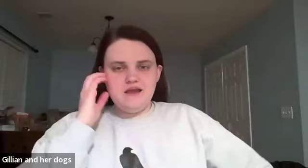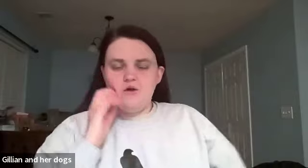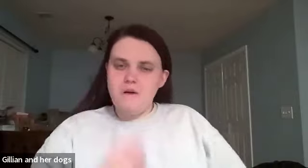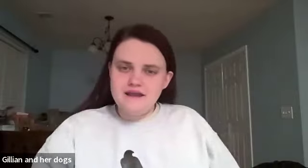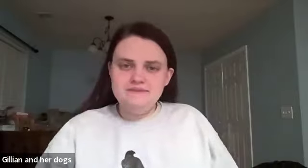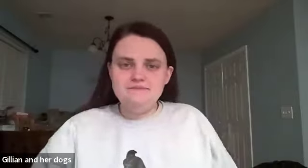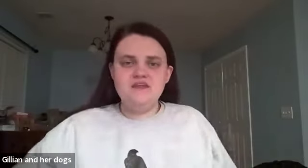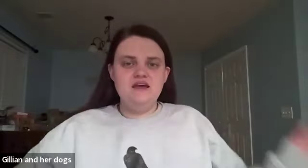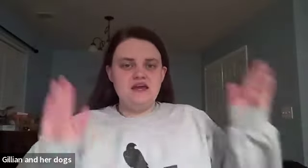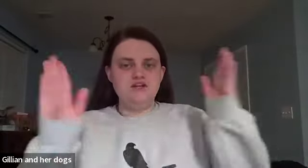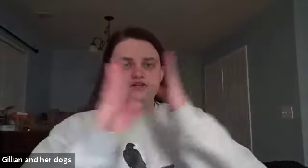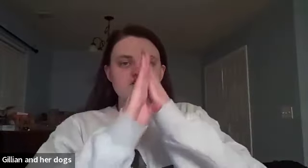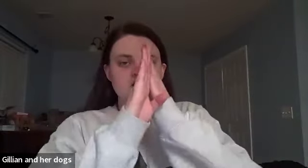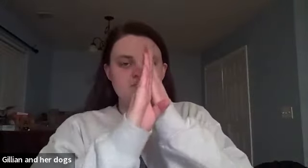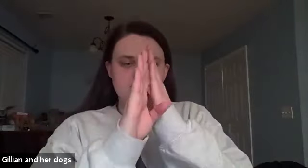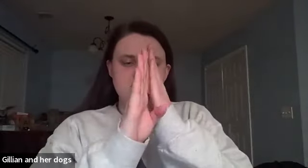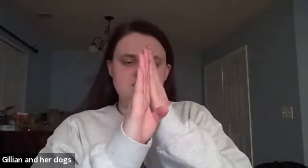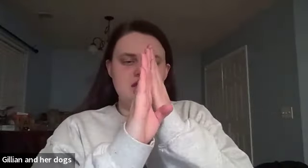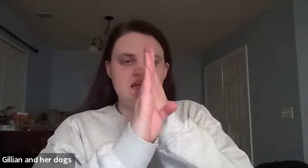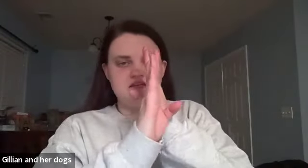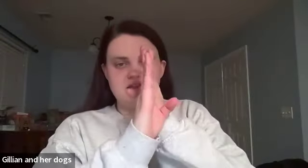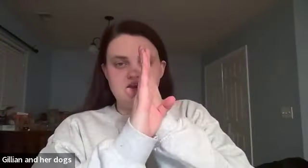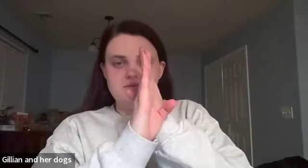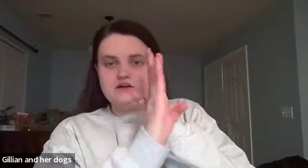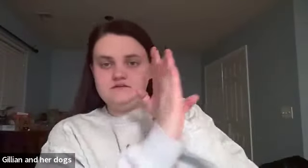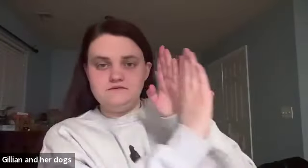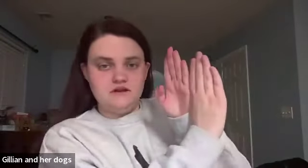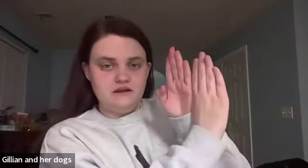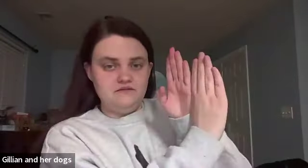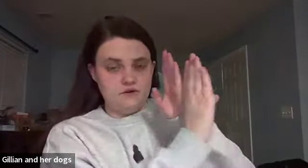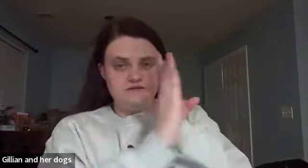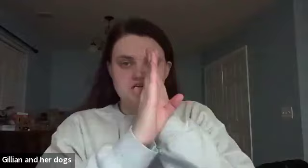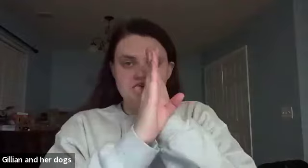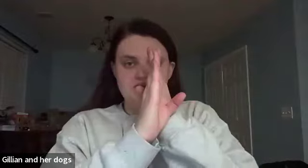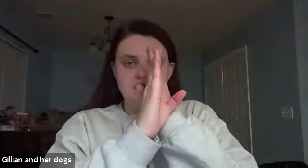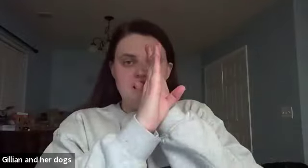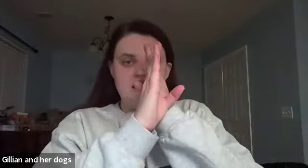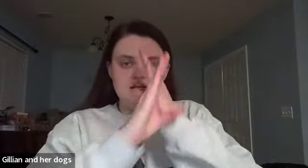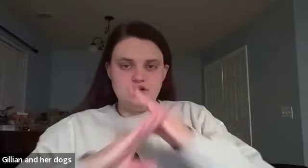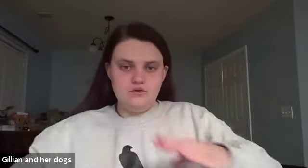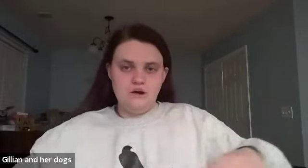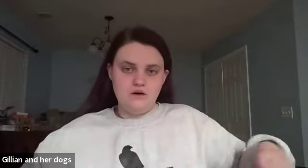like quiet. And you're going to start with your two hands kind of up here in front, like in front of each other. And you go